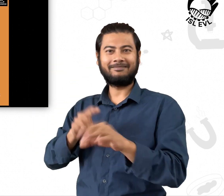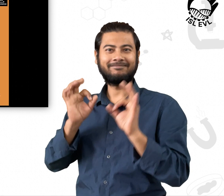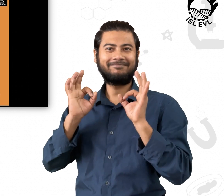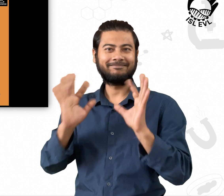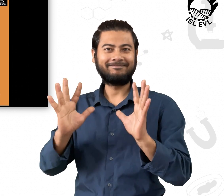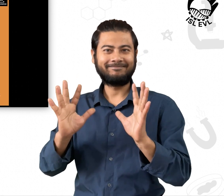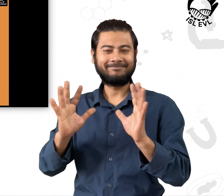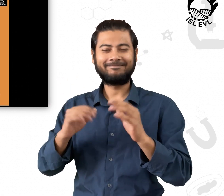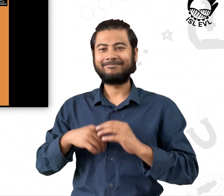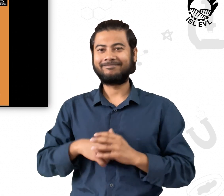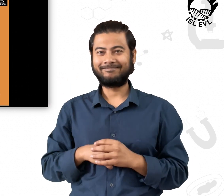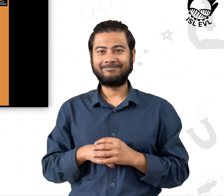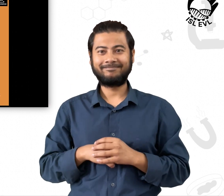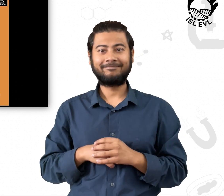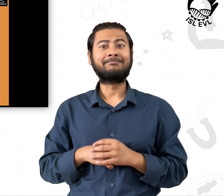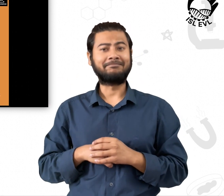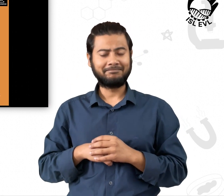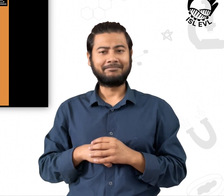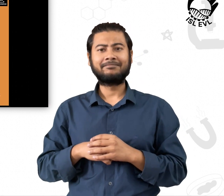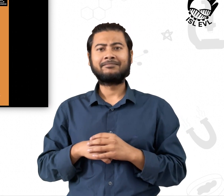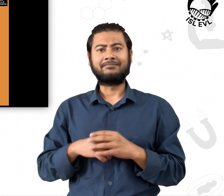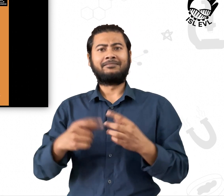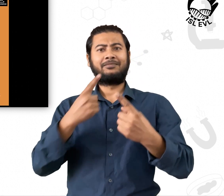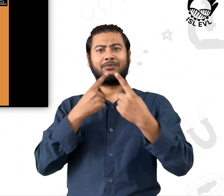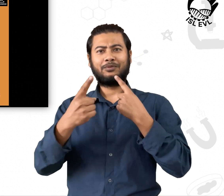And now it's time to ask a scientist.